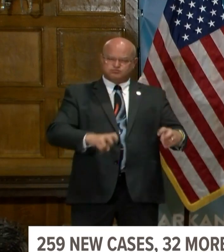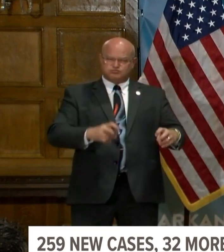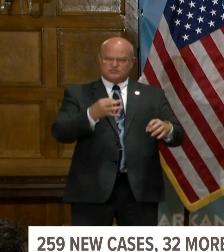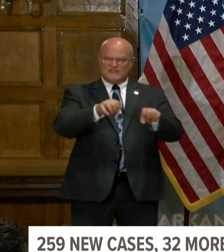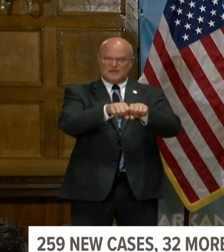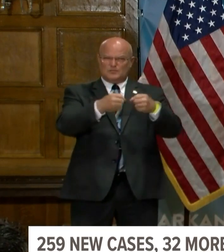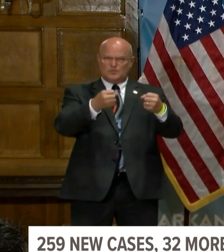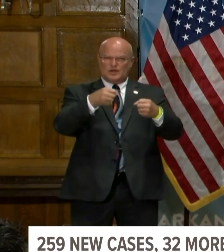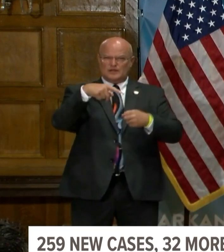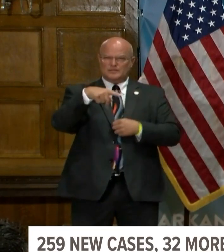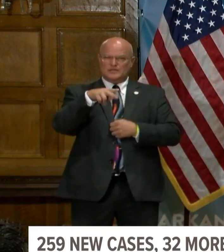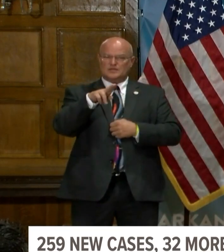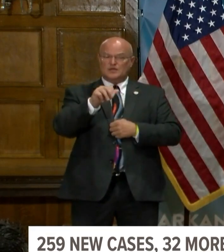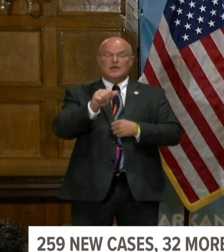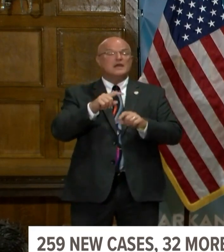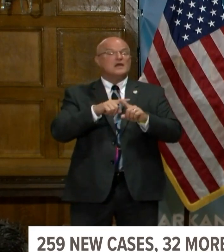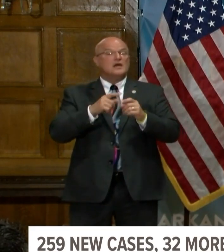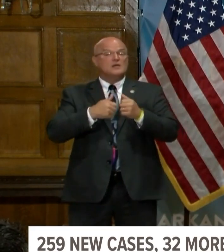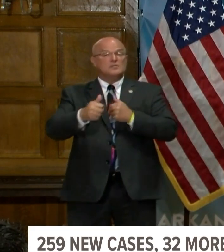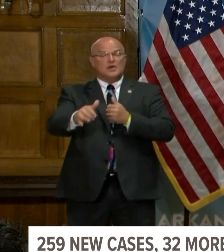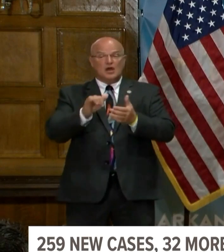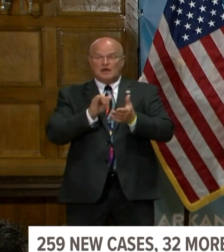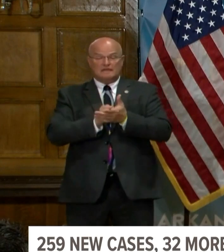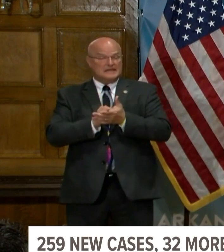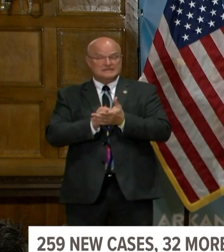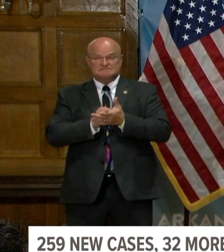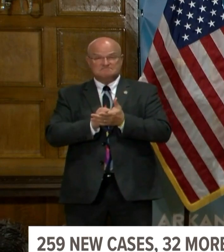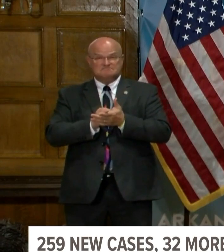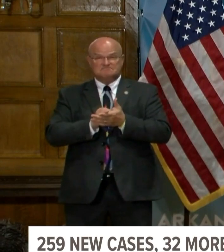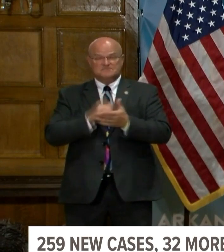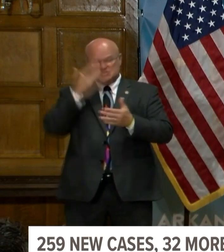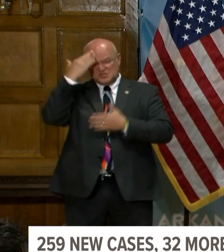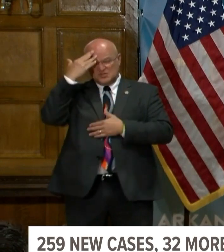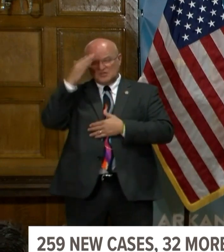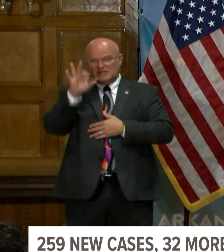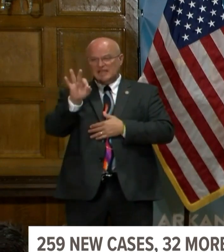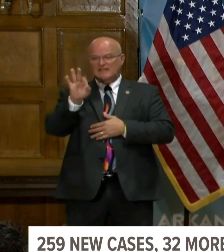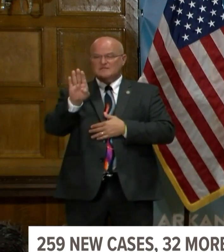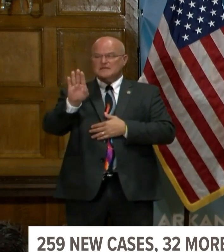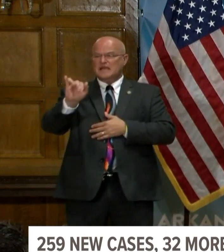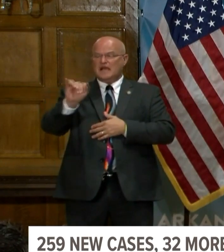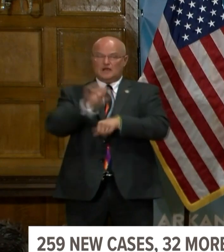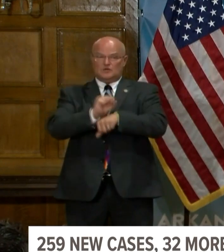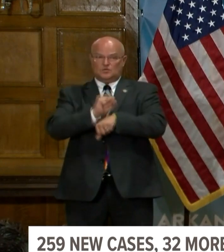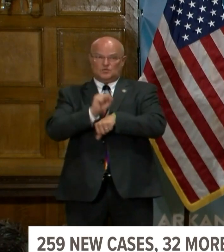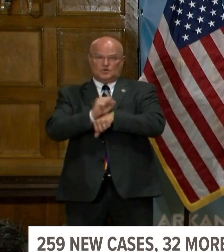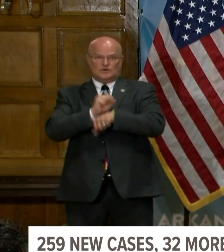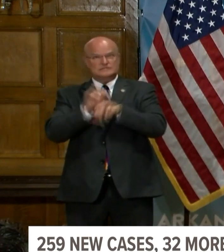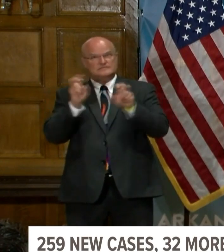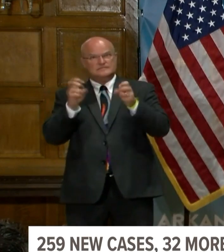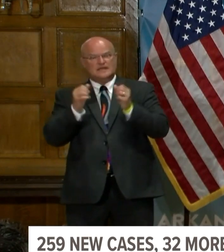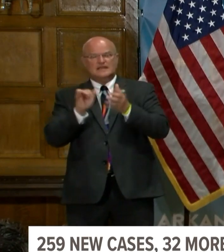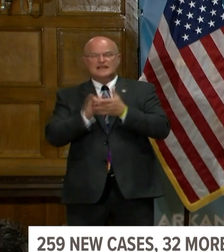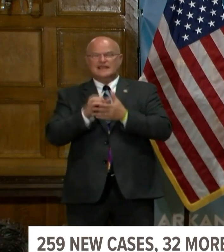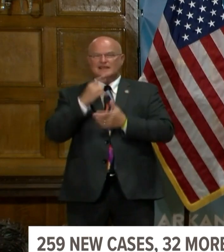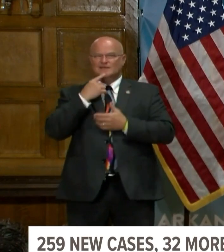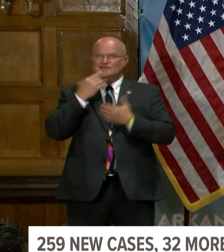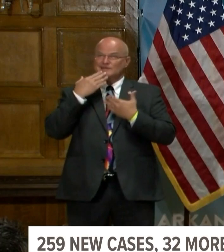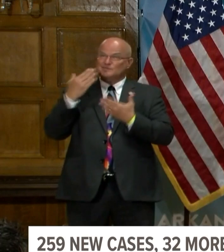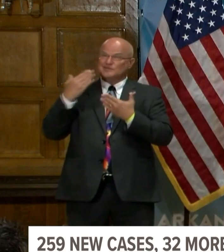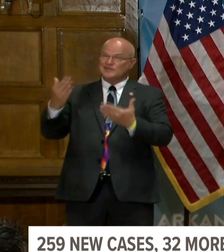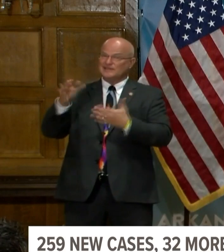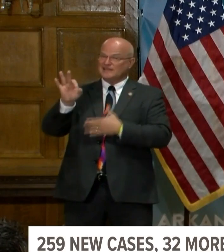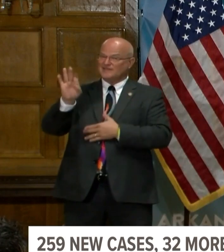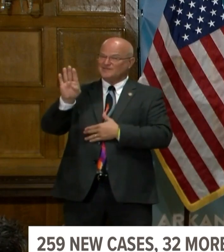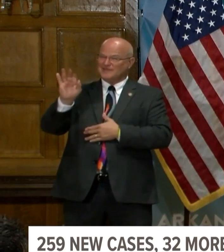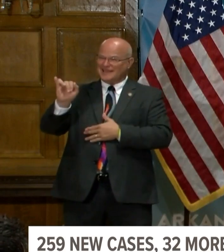examination. Beyond that, you know how the FBI works. I say that with appreciation